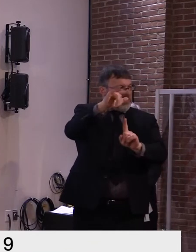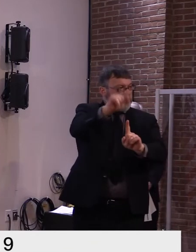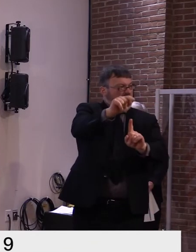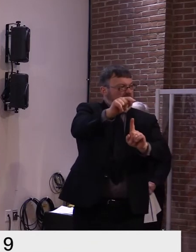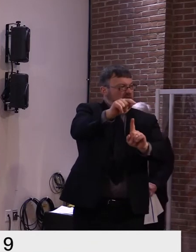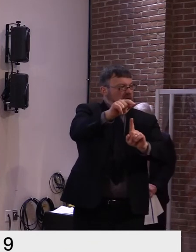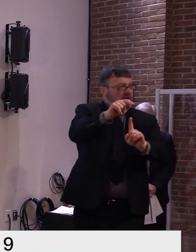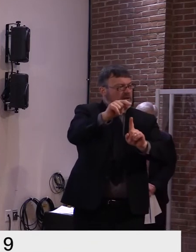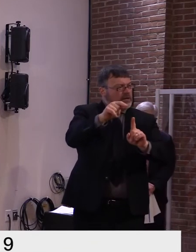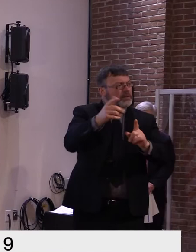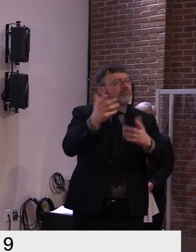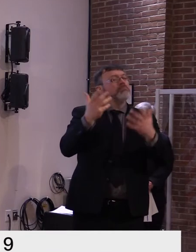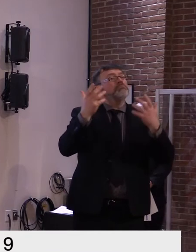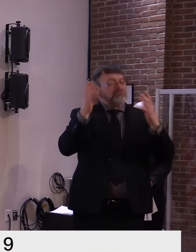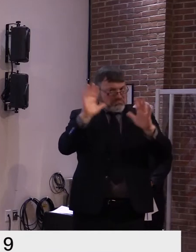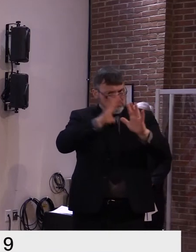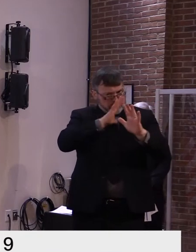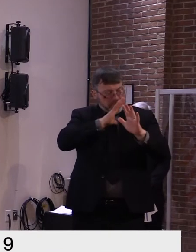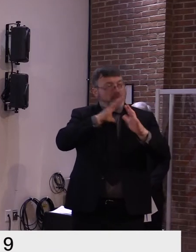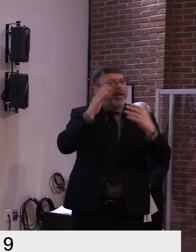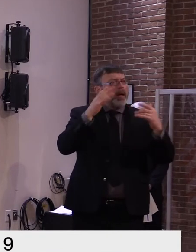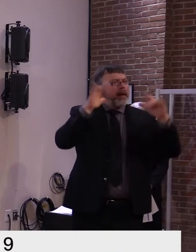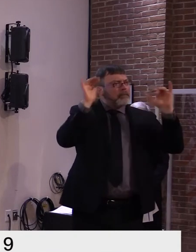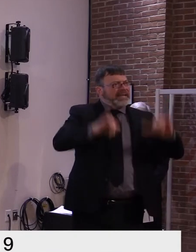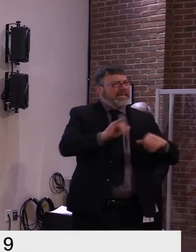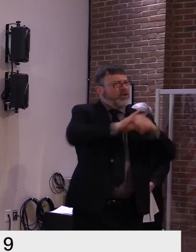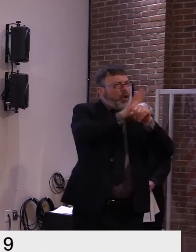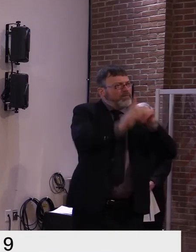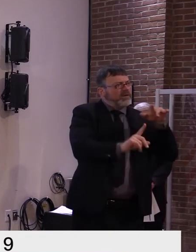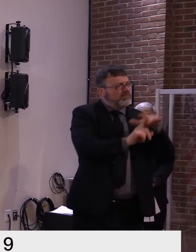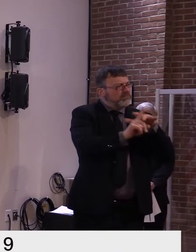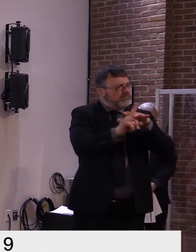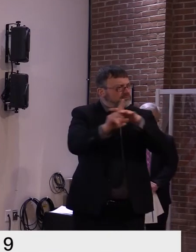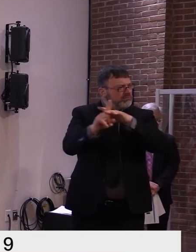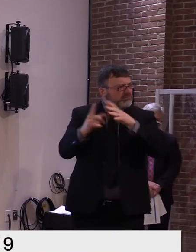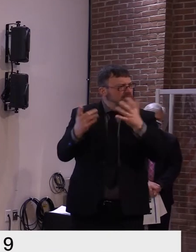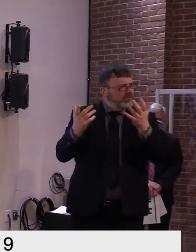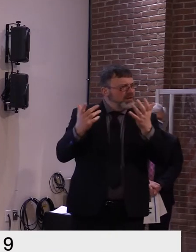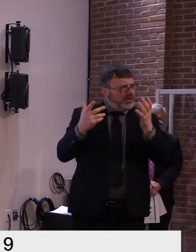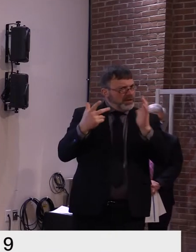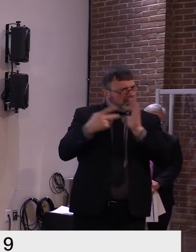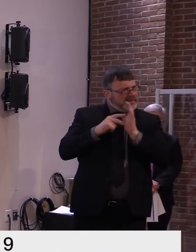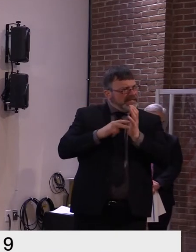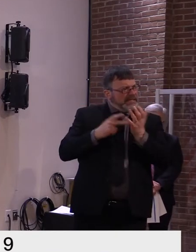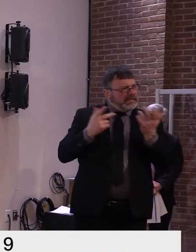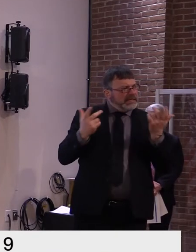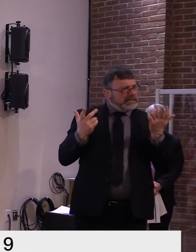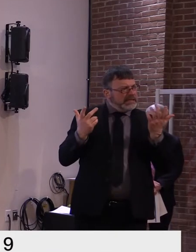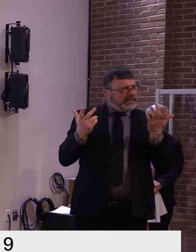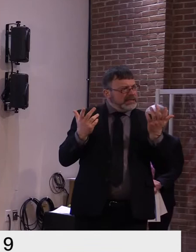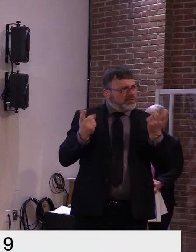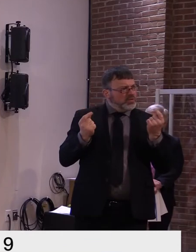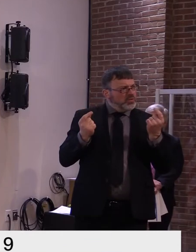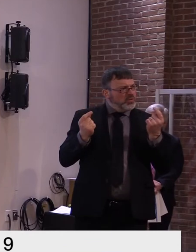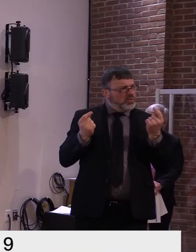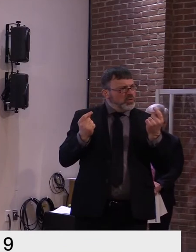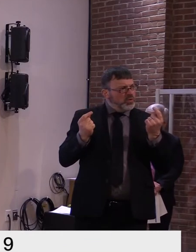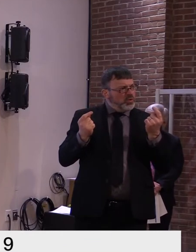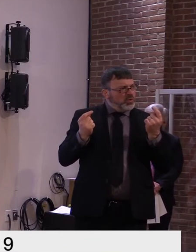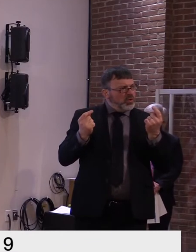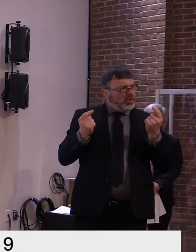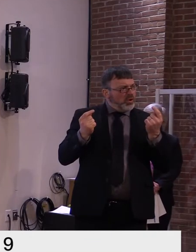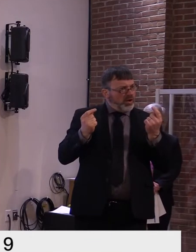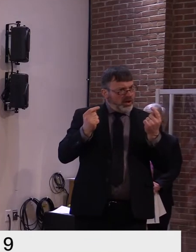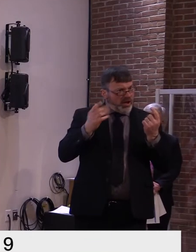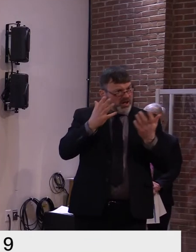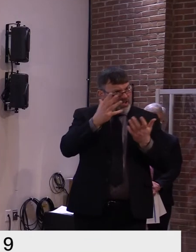in getting the vaccine in Vermonters' arms, but we're still seeing increased case counts. And we're, as he mentioned,